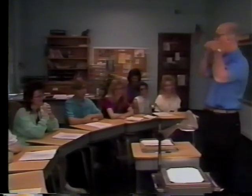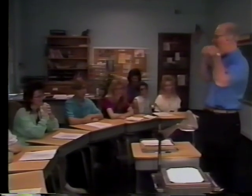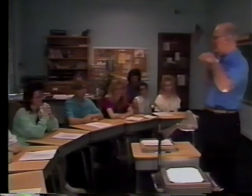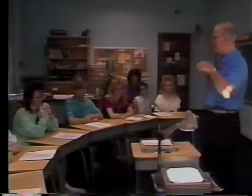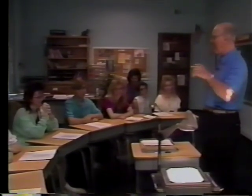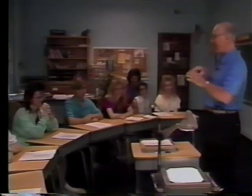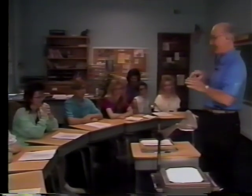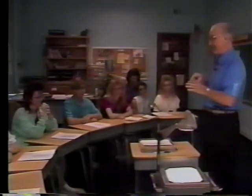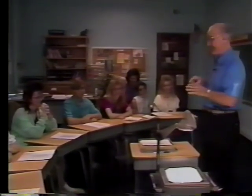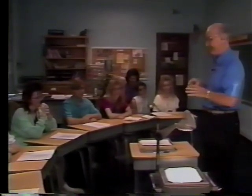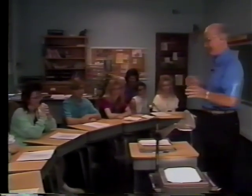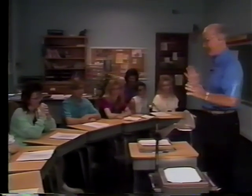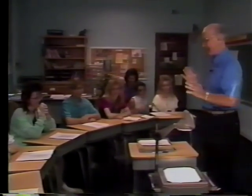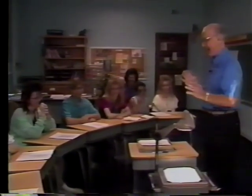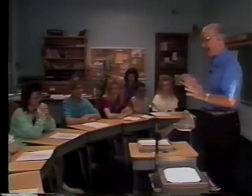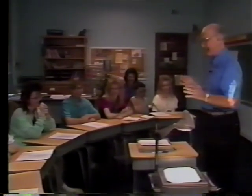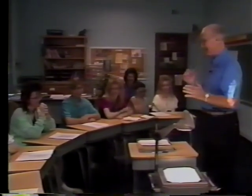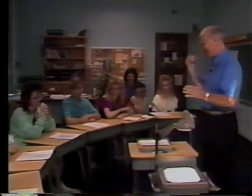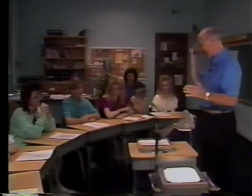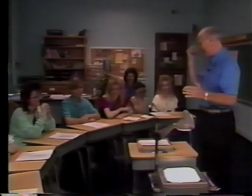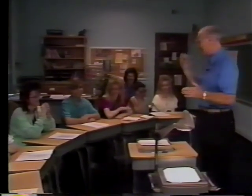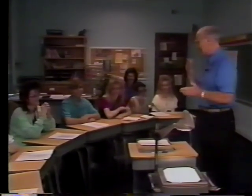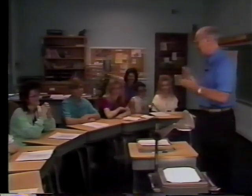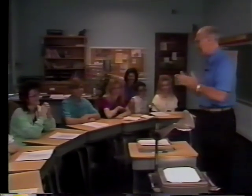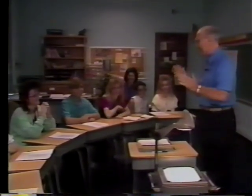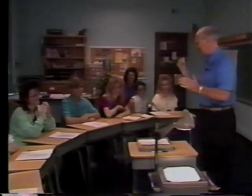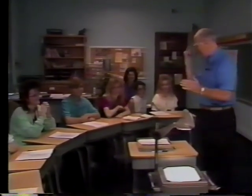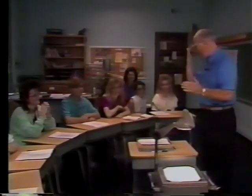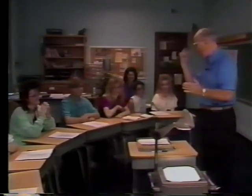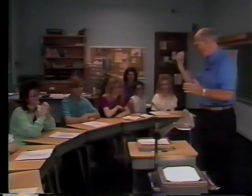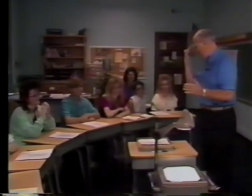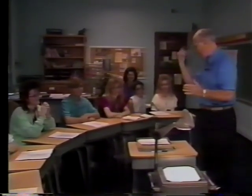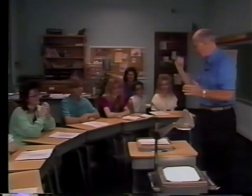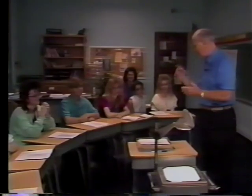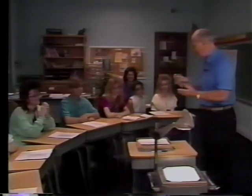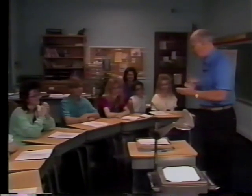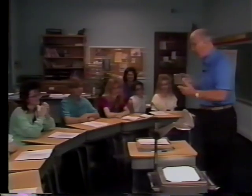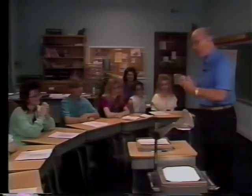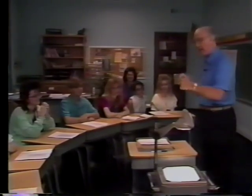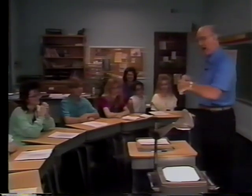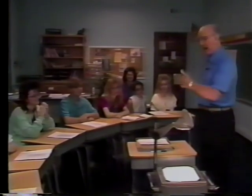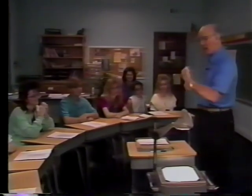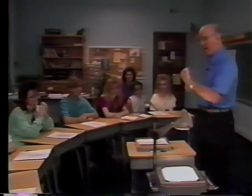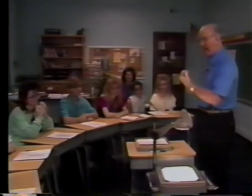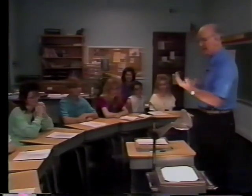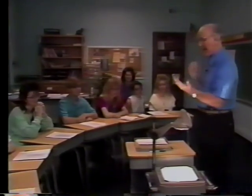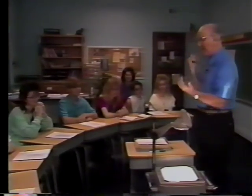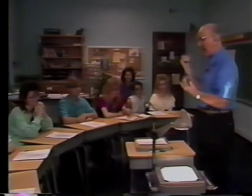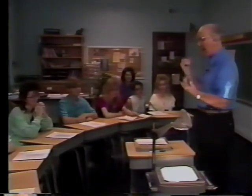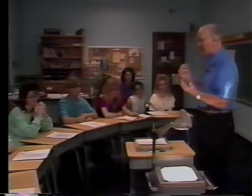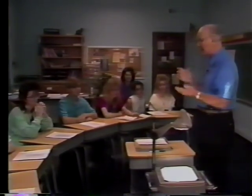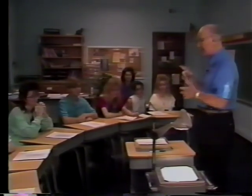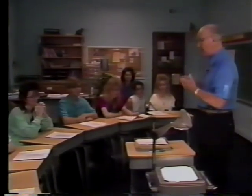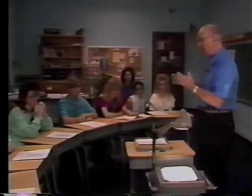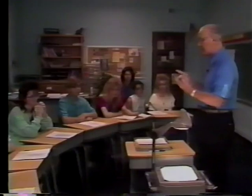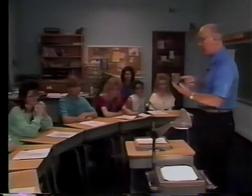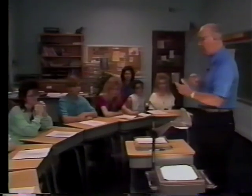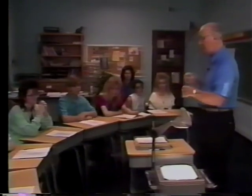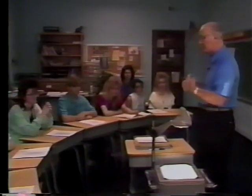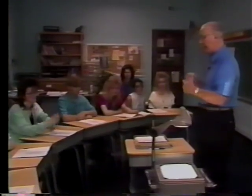mouth was open, okay. That's our one idea of the poem. Anyone else have an idea what the poem's